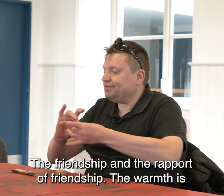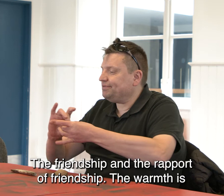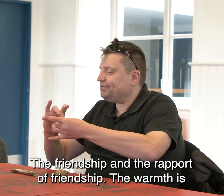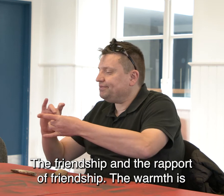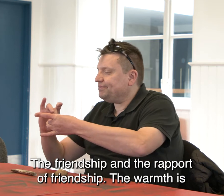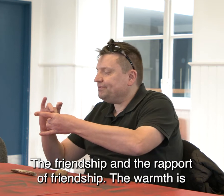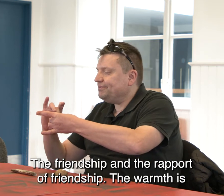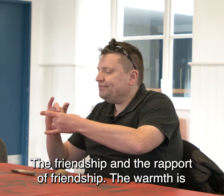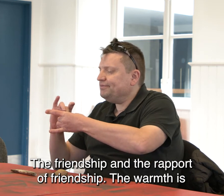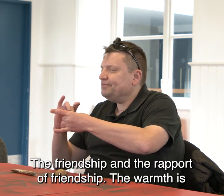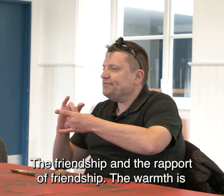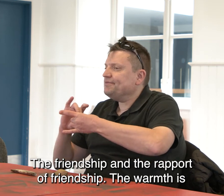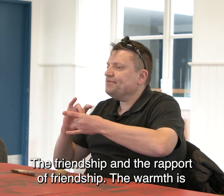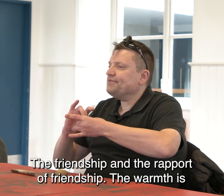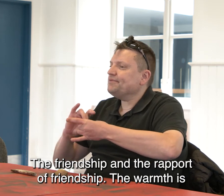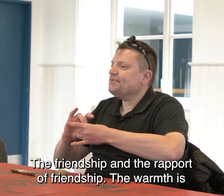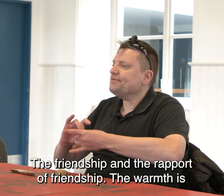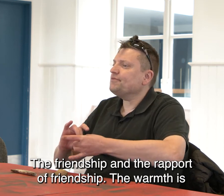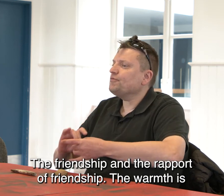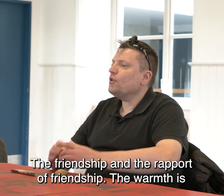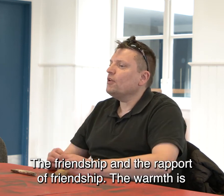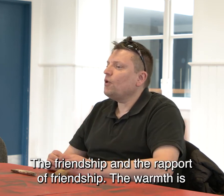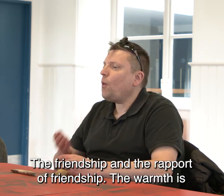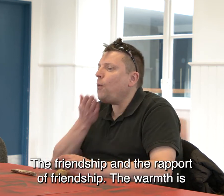The friendship and the rapport of friendship,